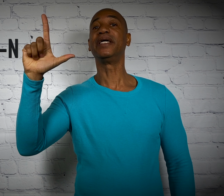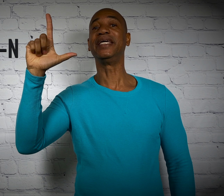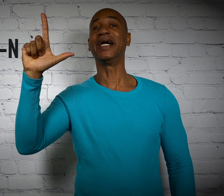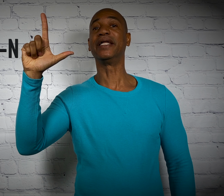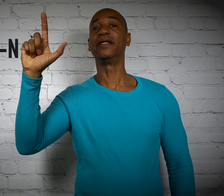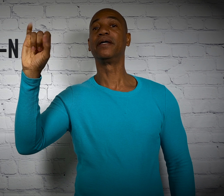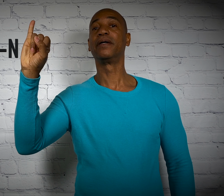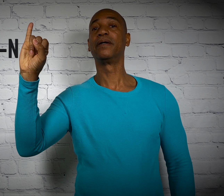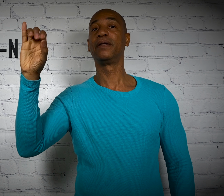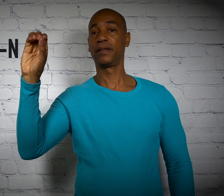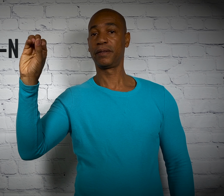Billion.